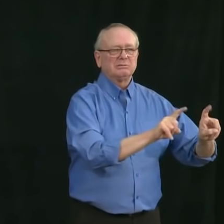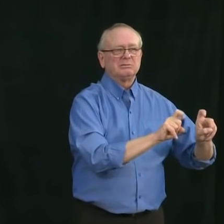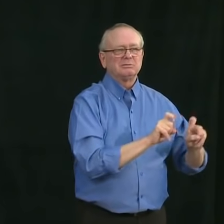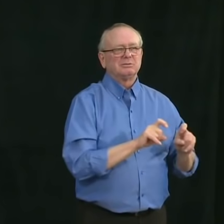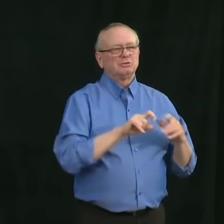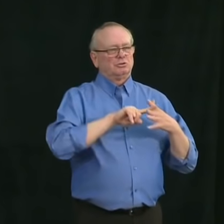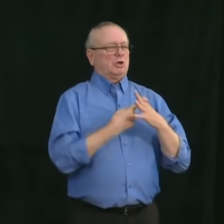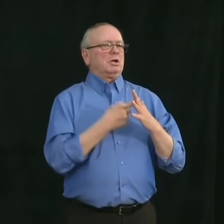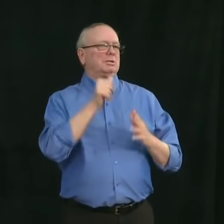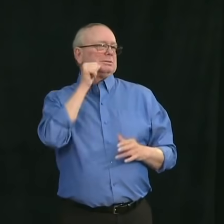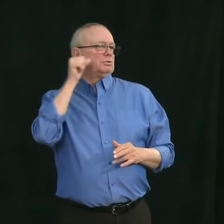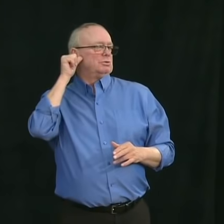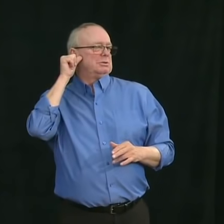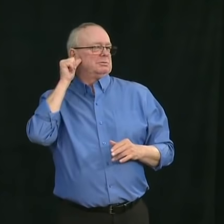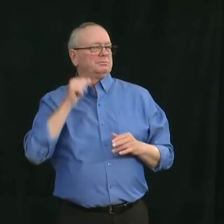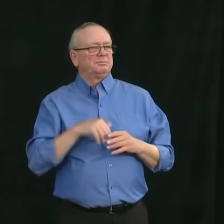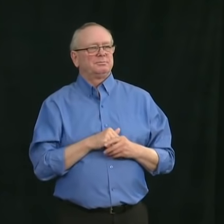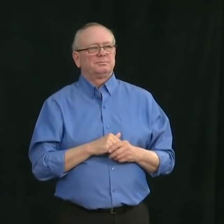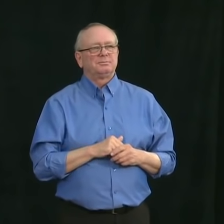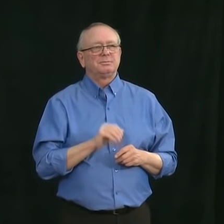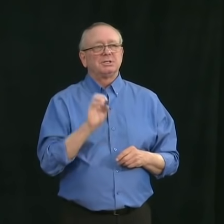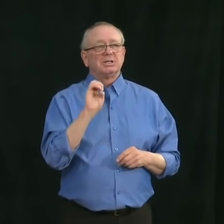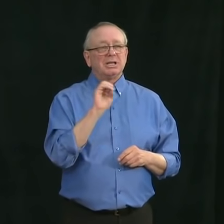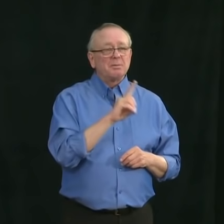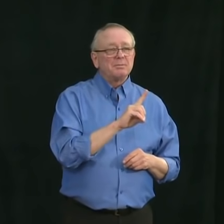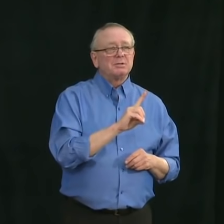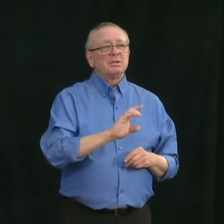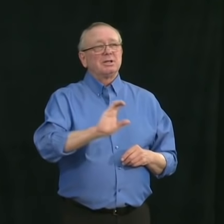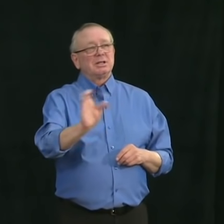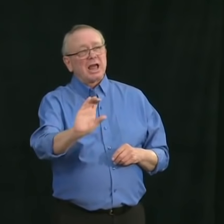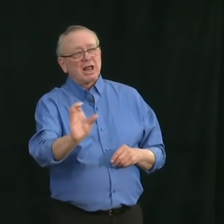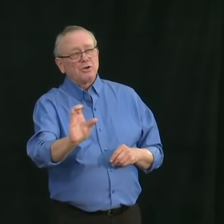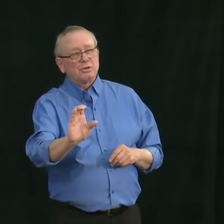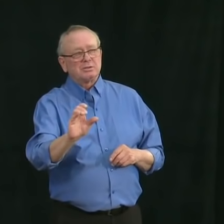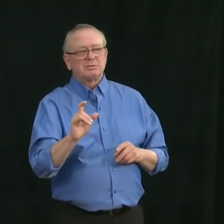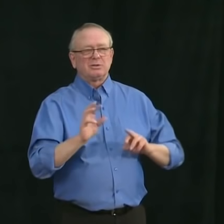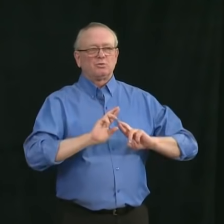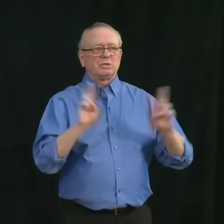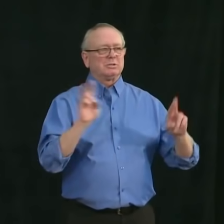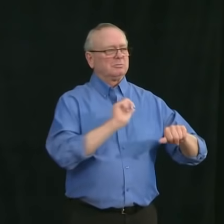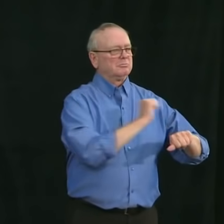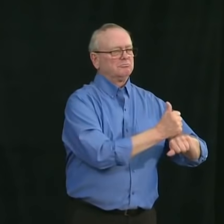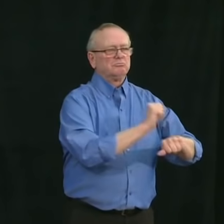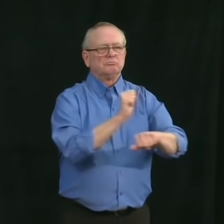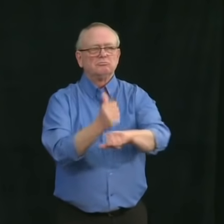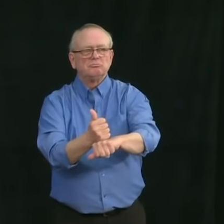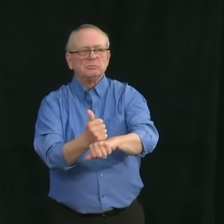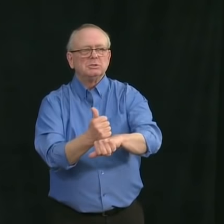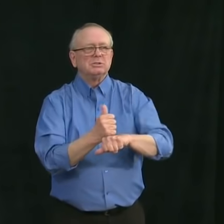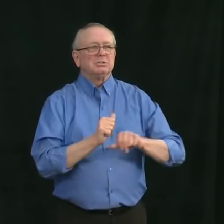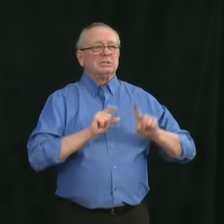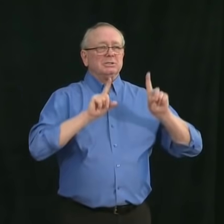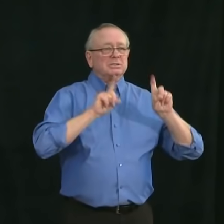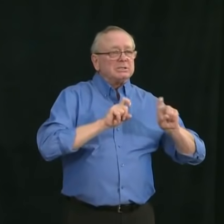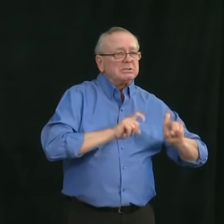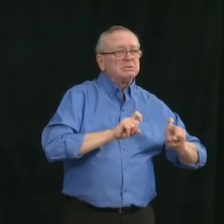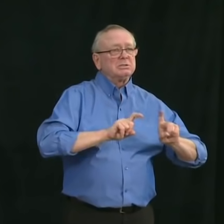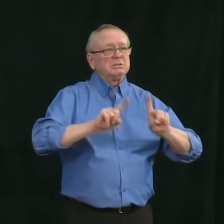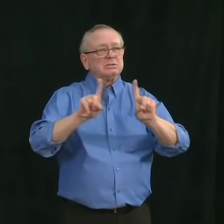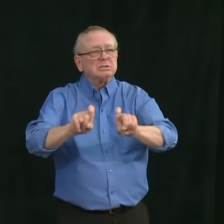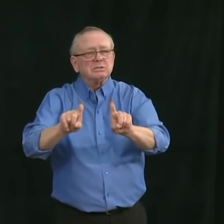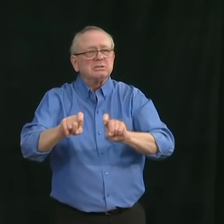and Calgary, a process is being put in place to offer testing to a sample of asymptomatic people